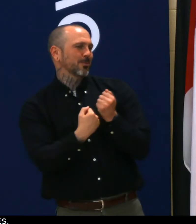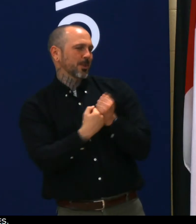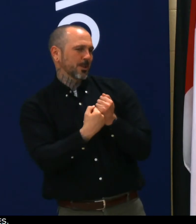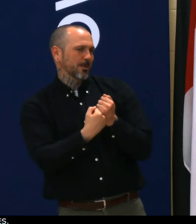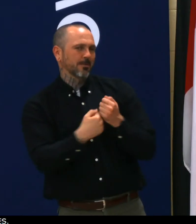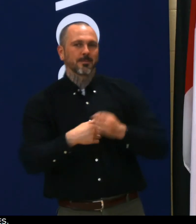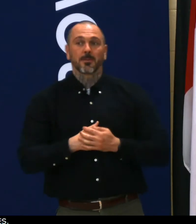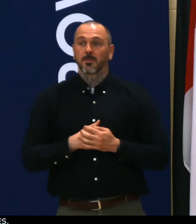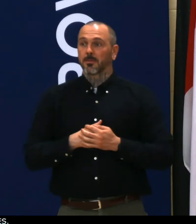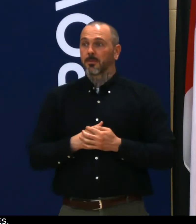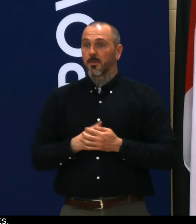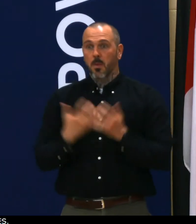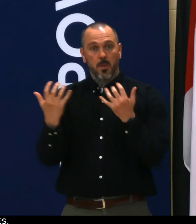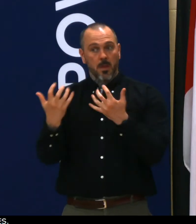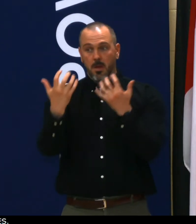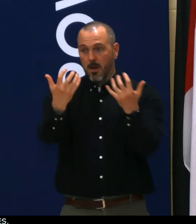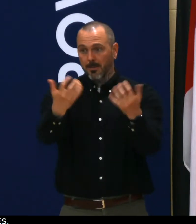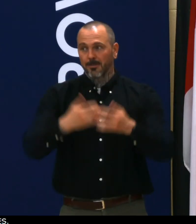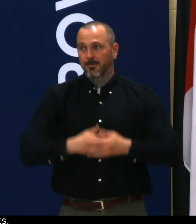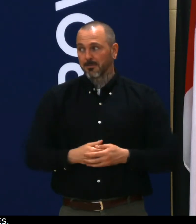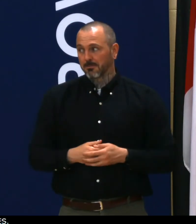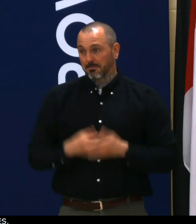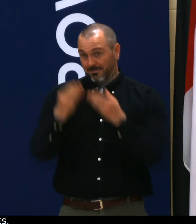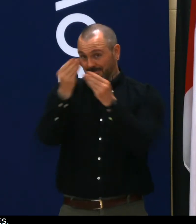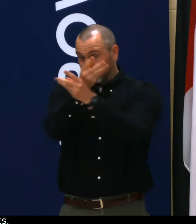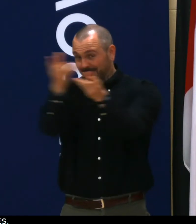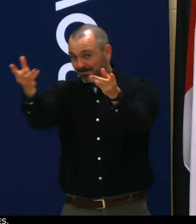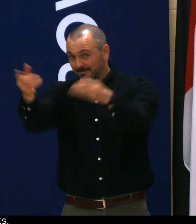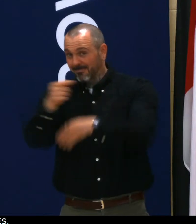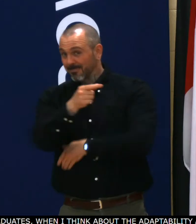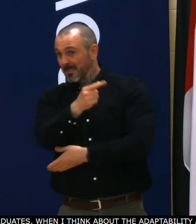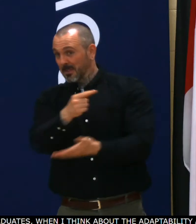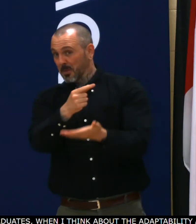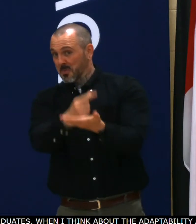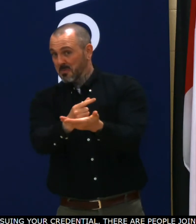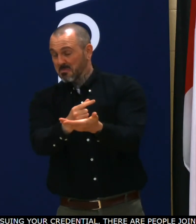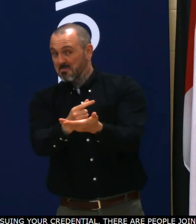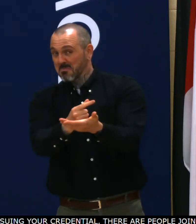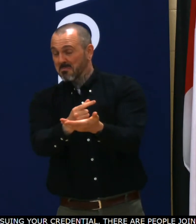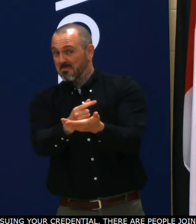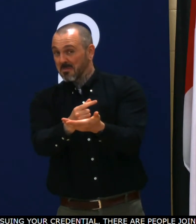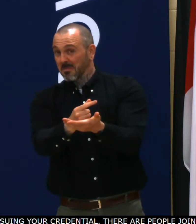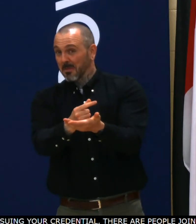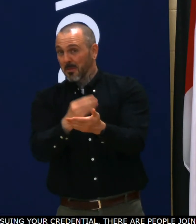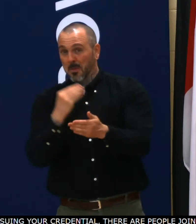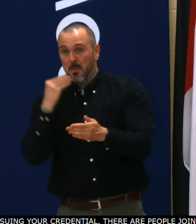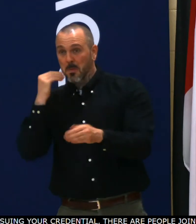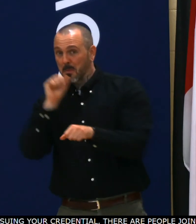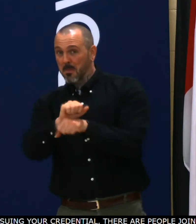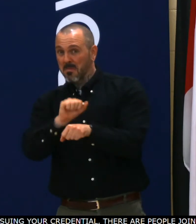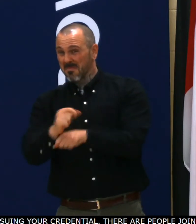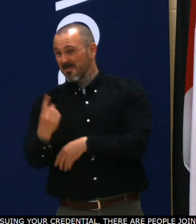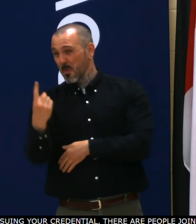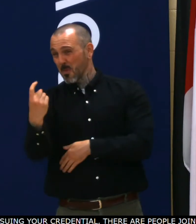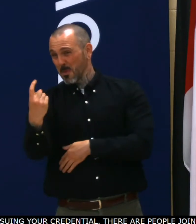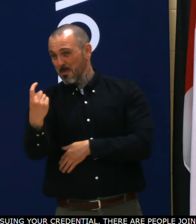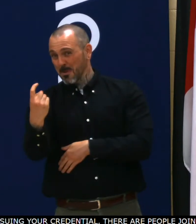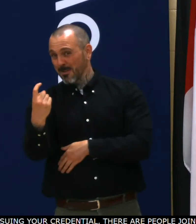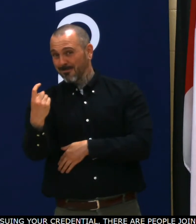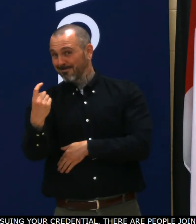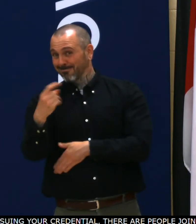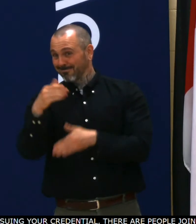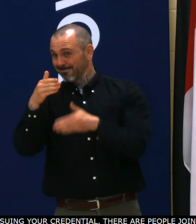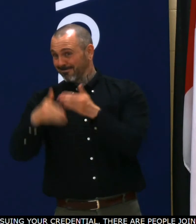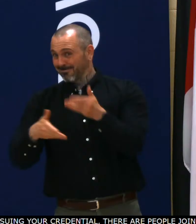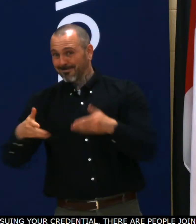I say, unbeknownst to our graduates, they actually have one more assignment to complete before